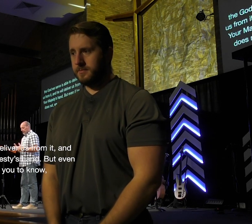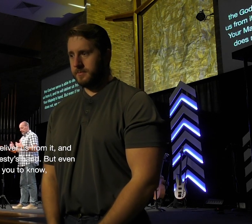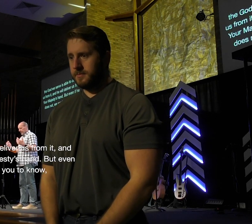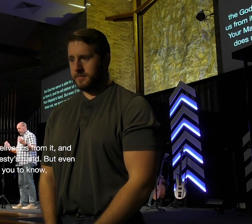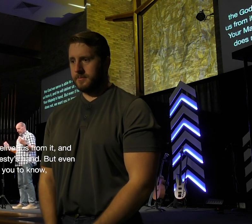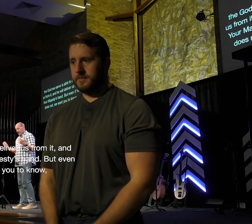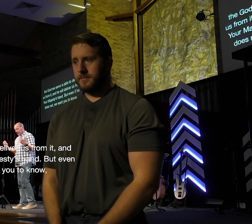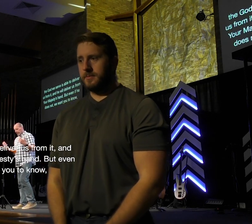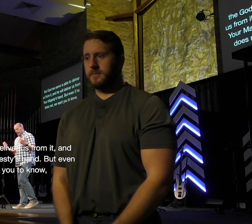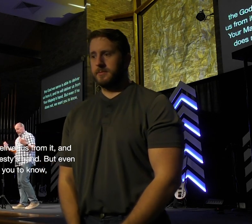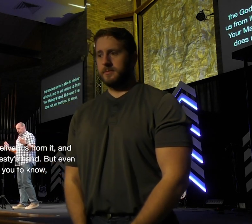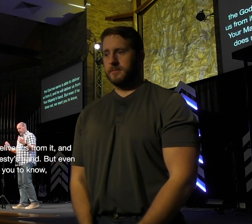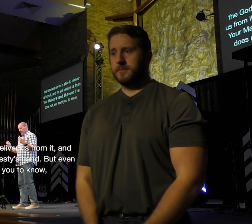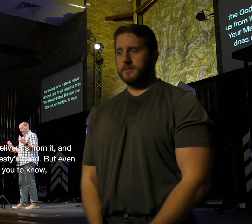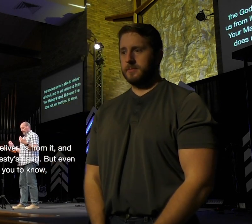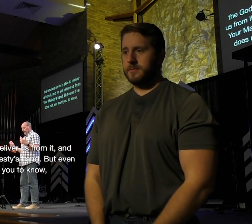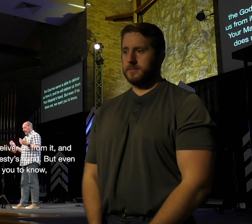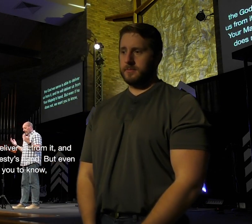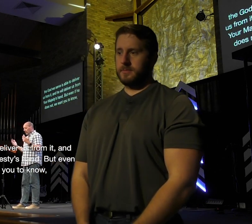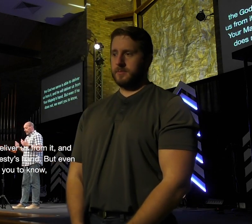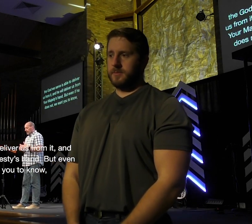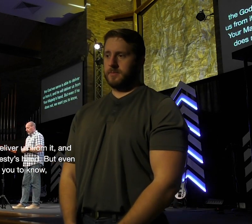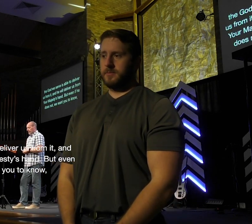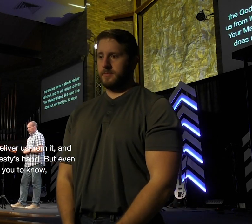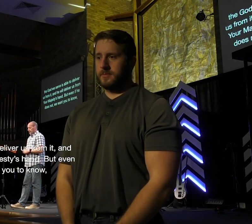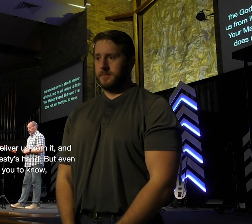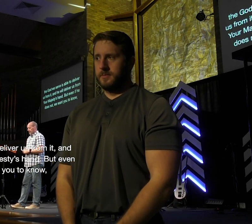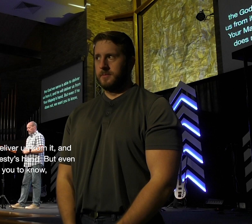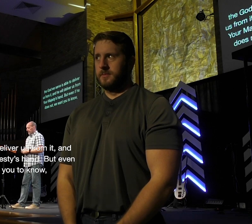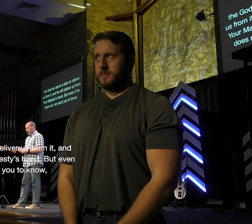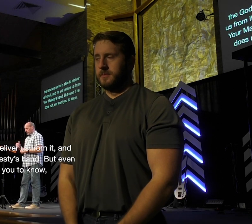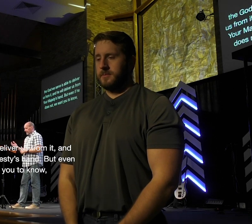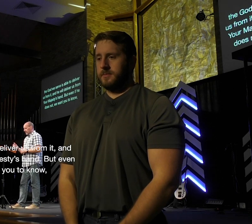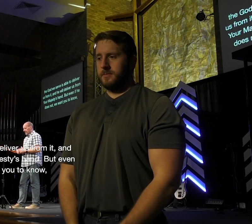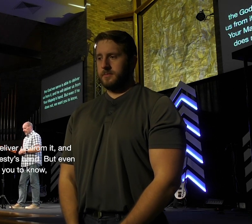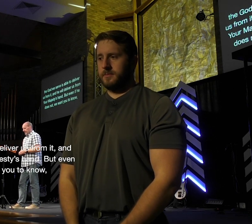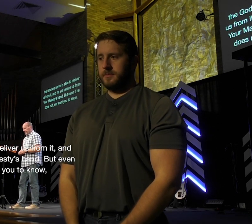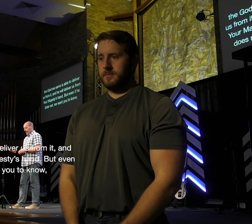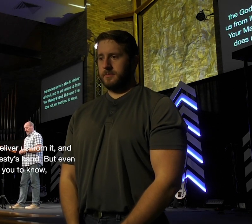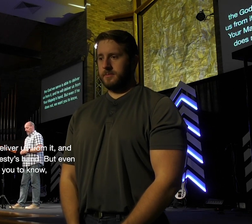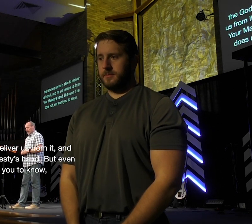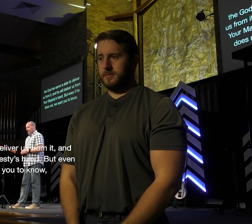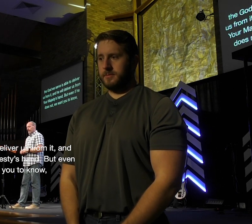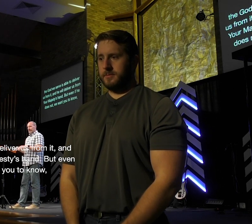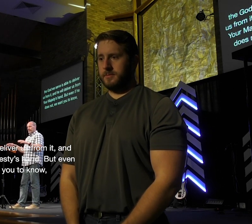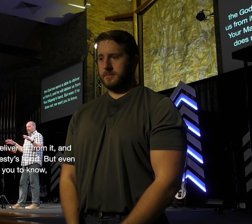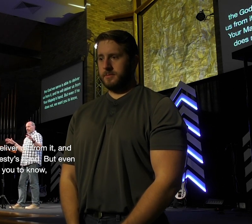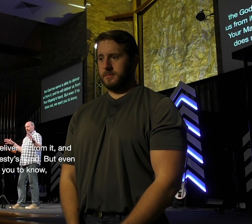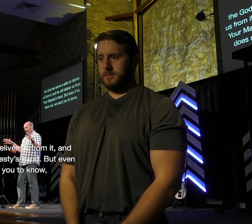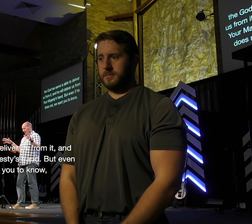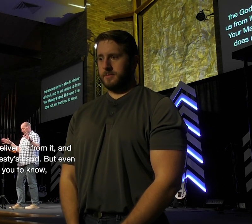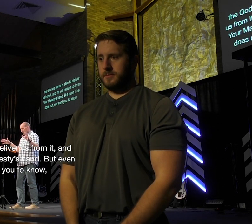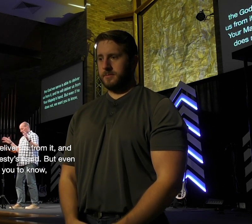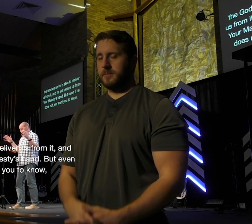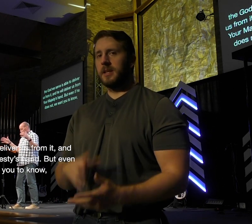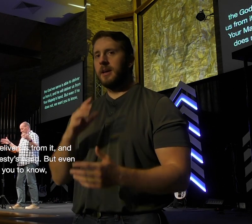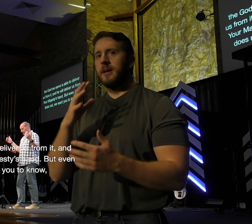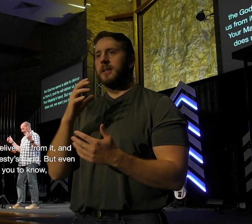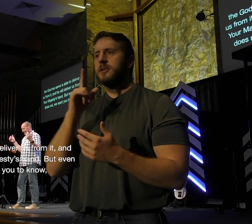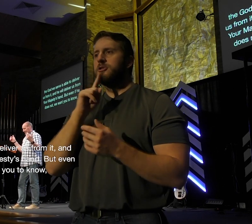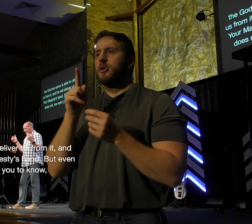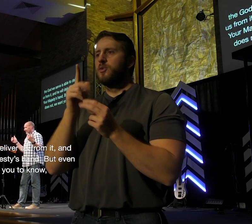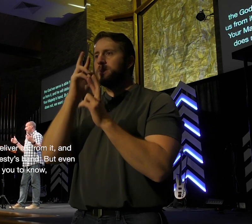we serve is able to deliver us from it. And he will deliver us from your majesty's hand. And again, just love how they show